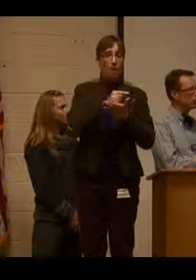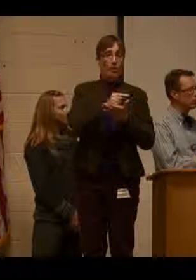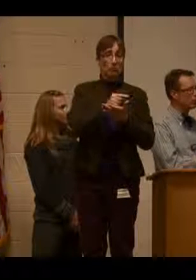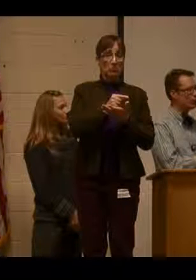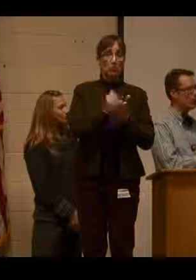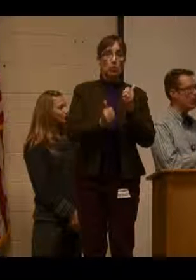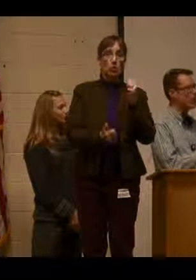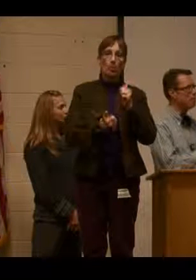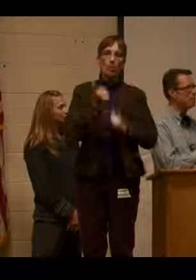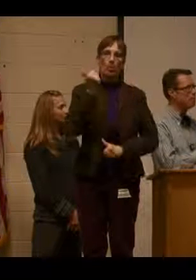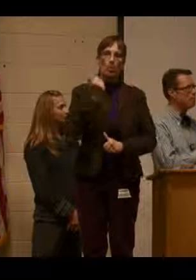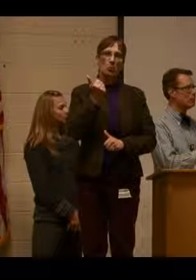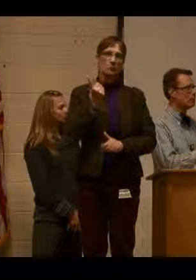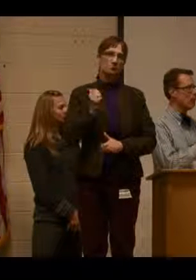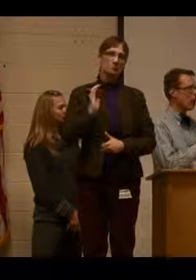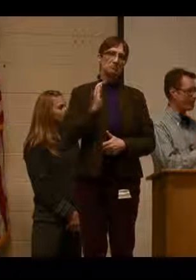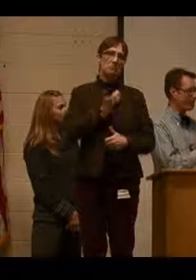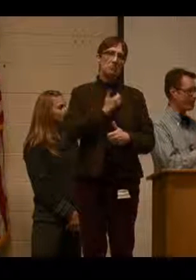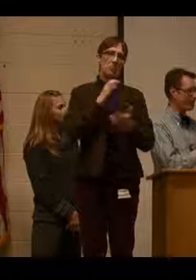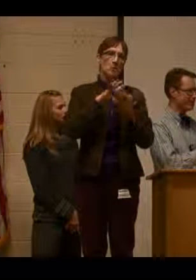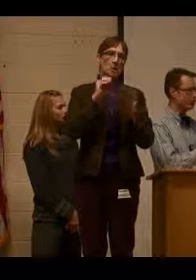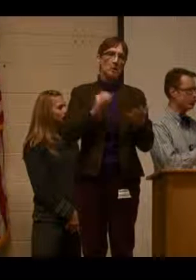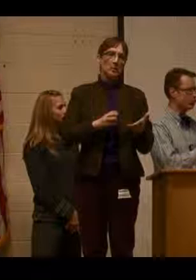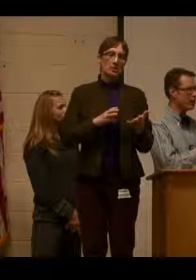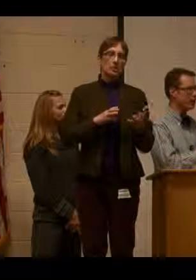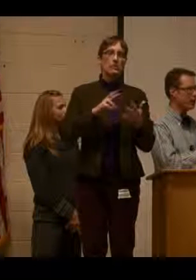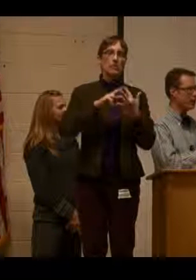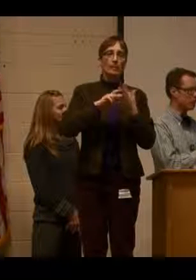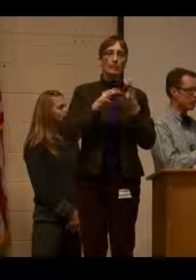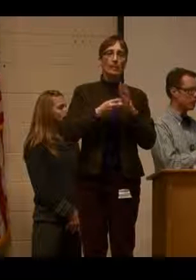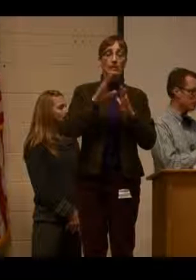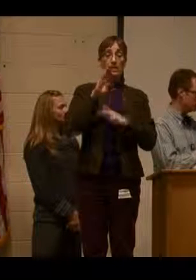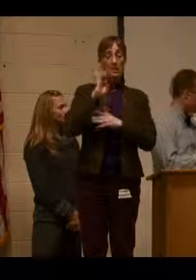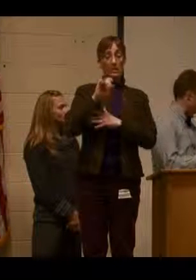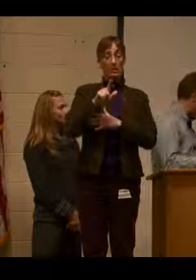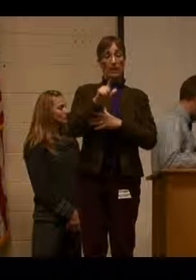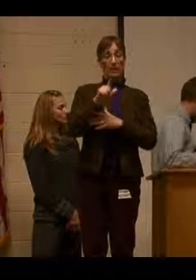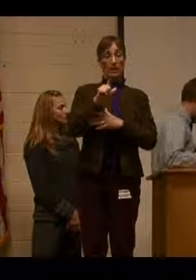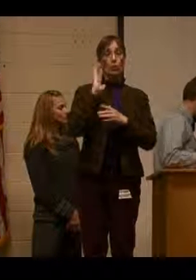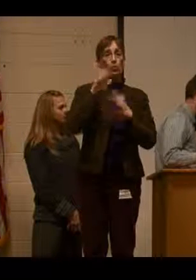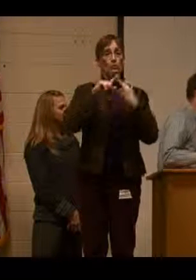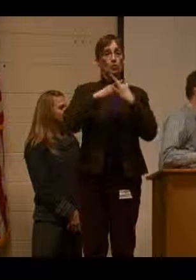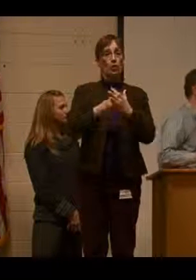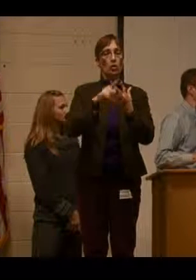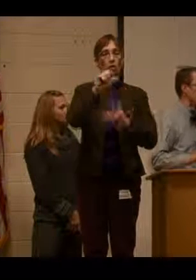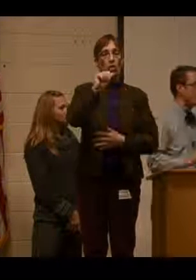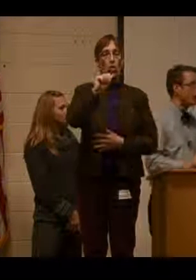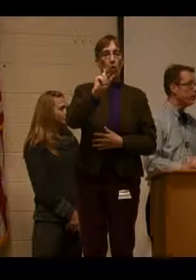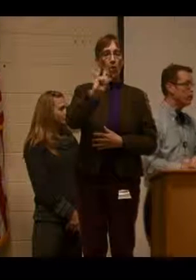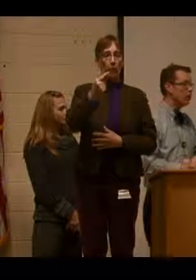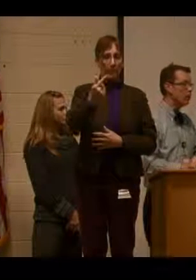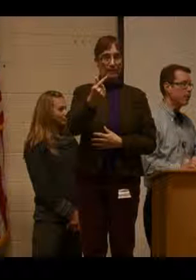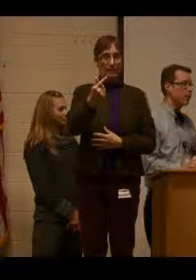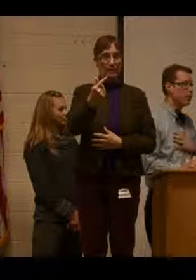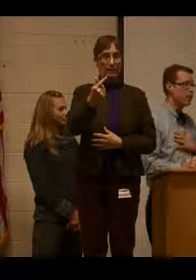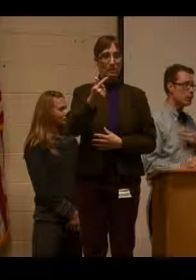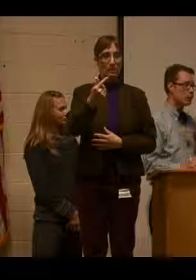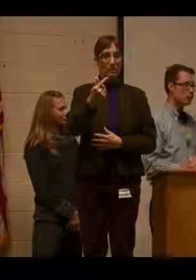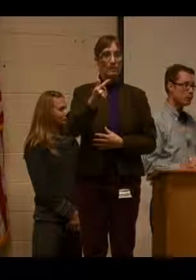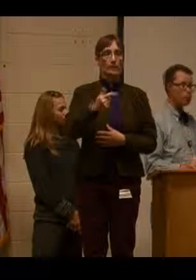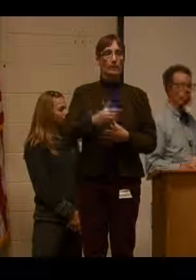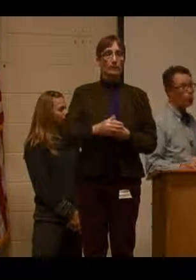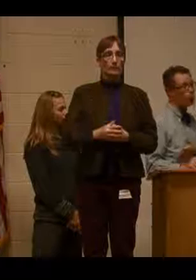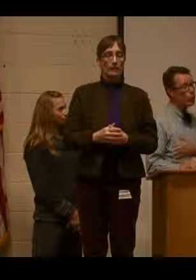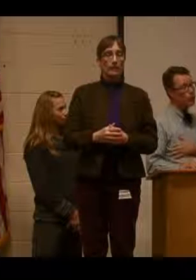in August, they'll transfer. Excuse me. There are a number of students who can't participate